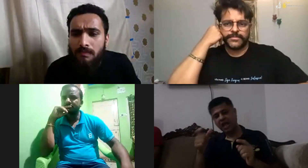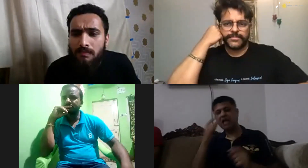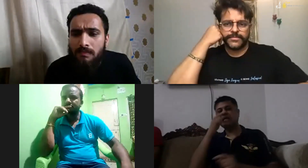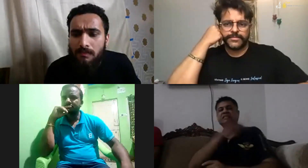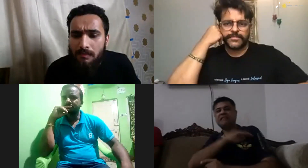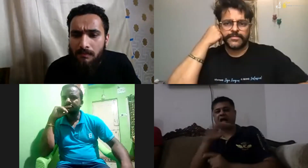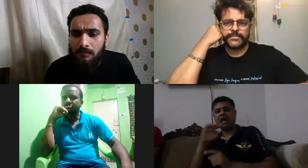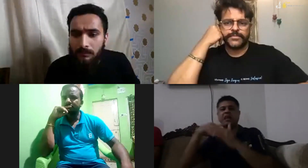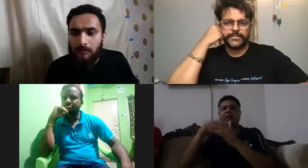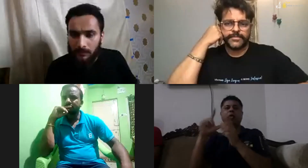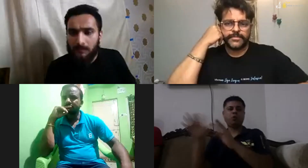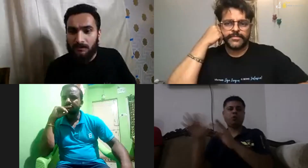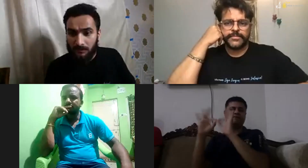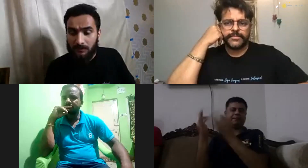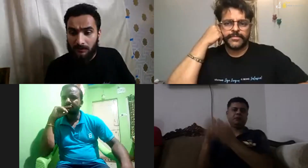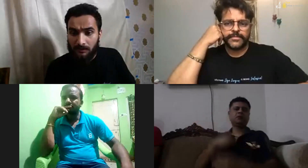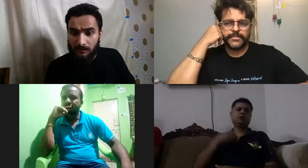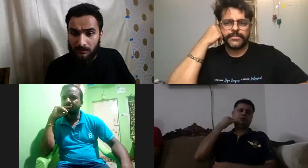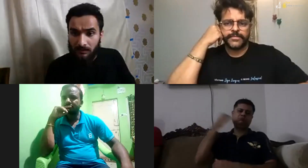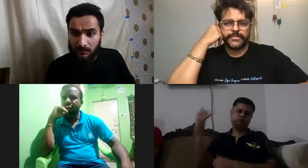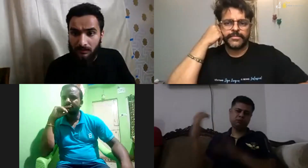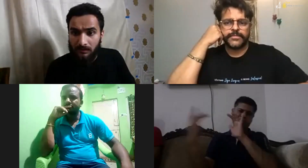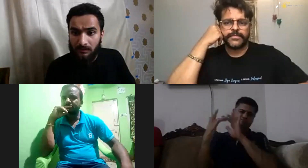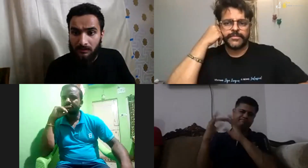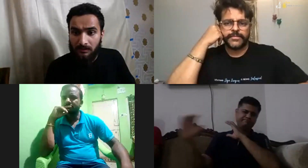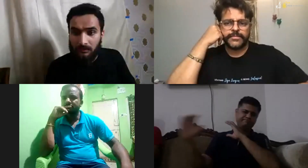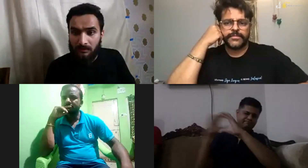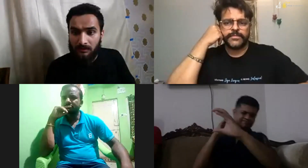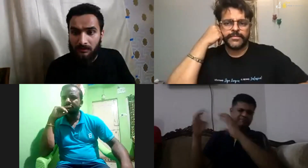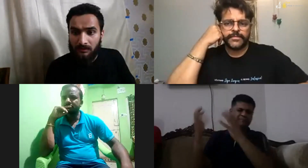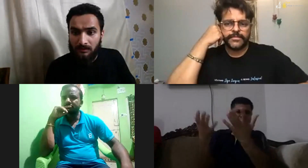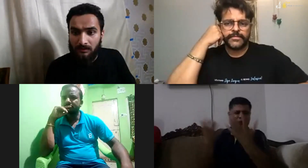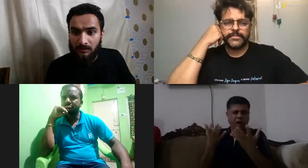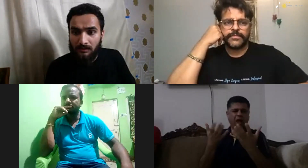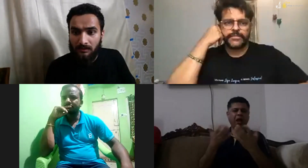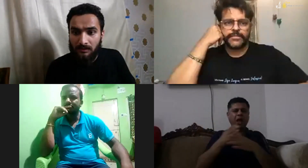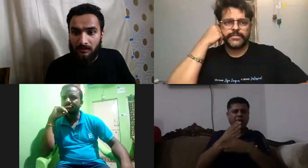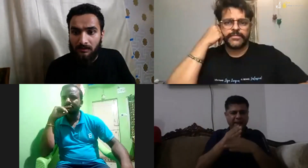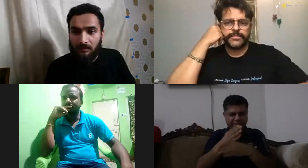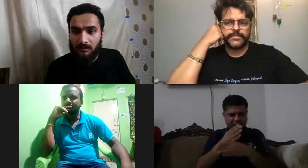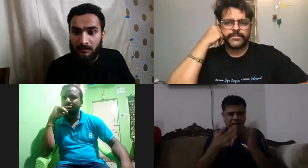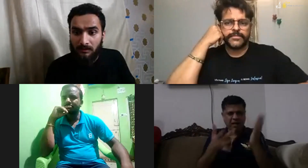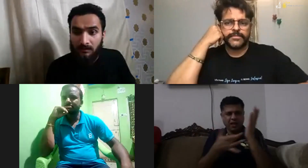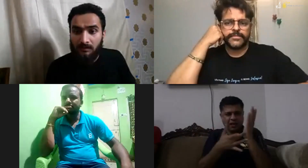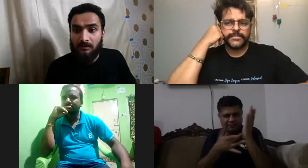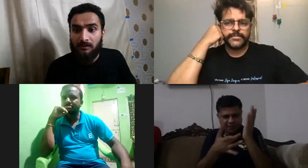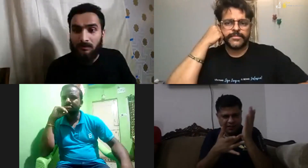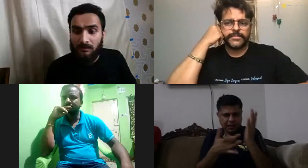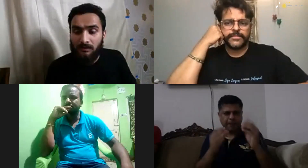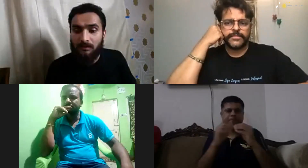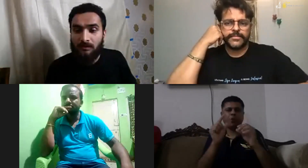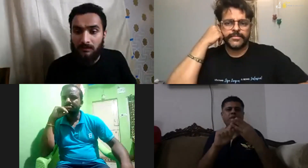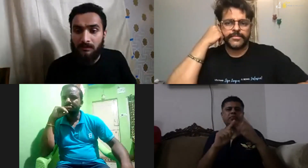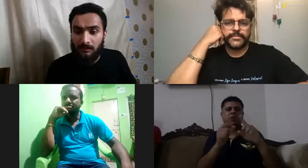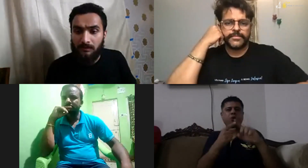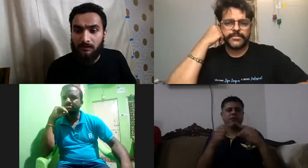and they, like my cousins and my chacha and everyone, my in-laws, everyone, we got in touch with them. We communicated so much